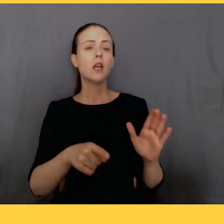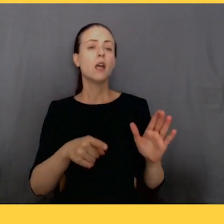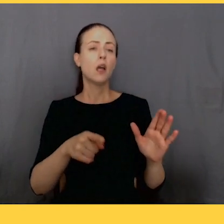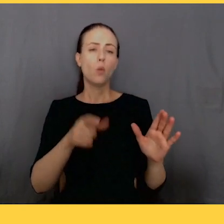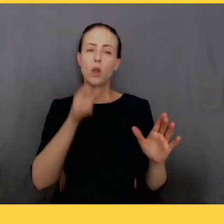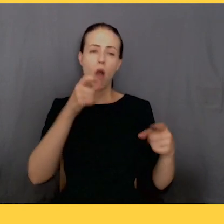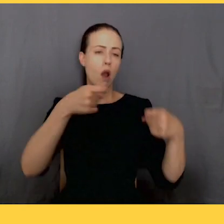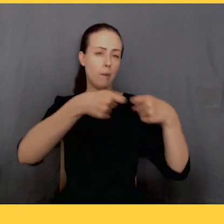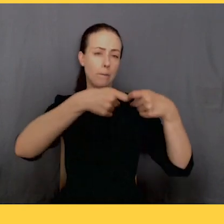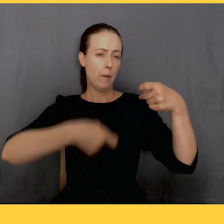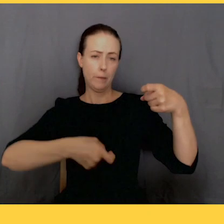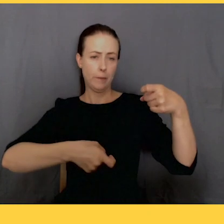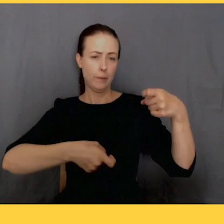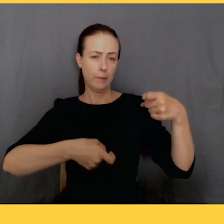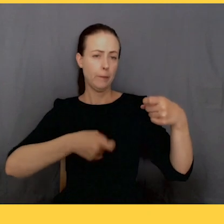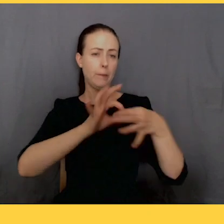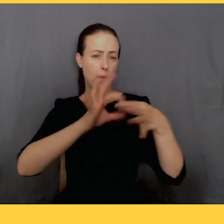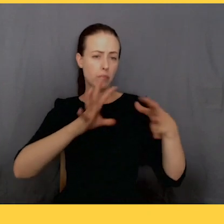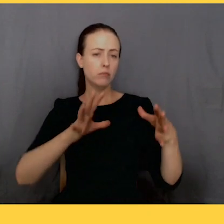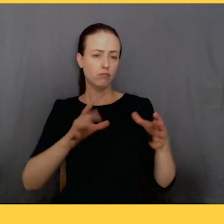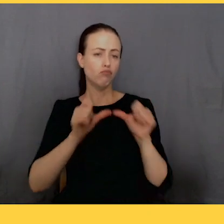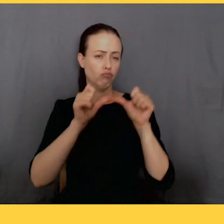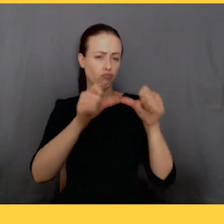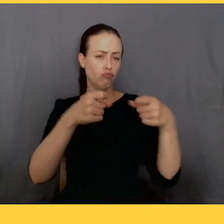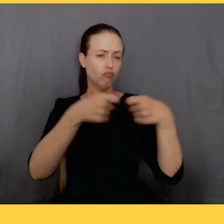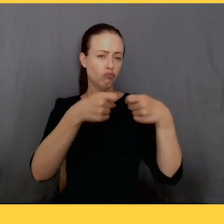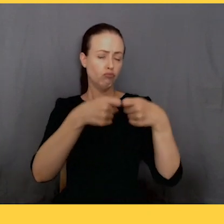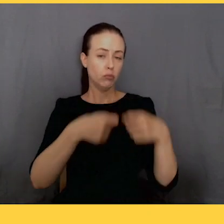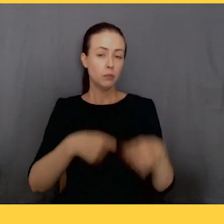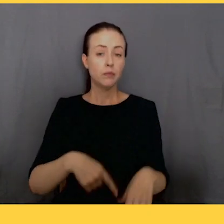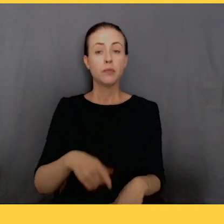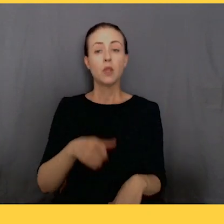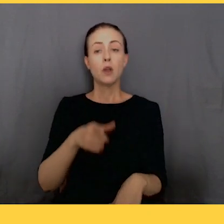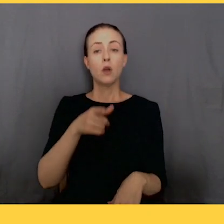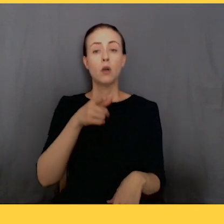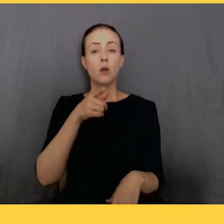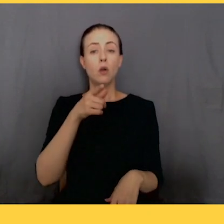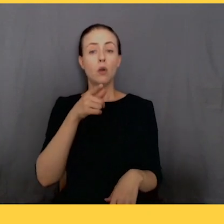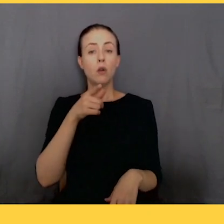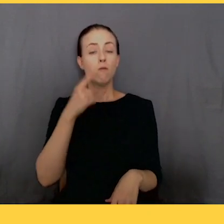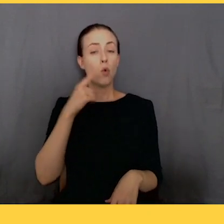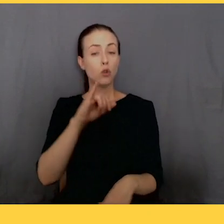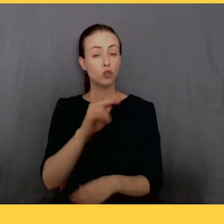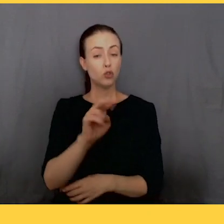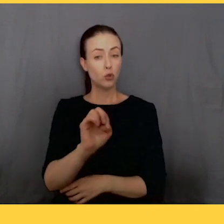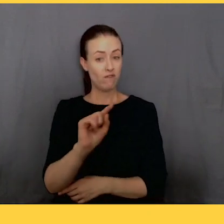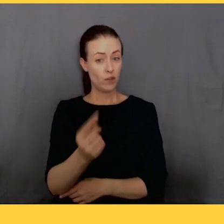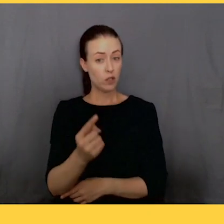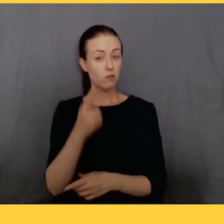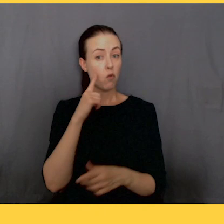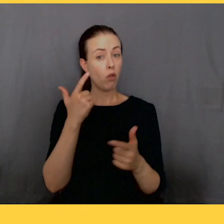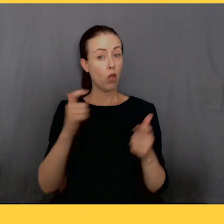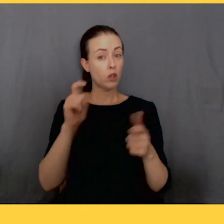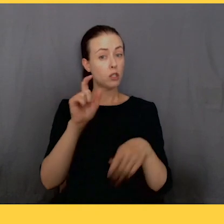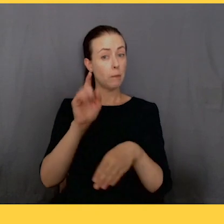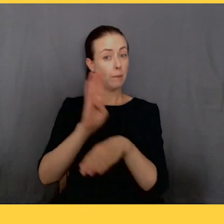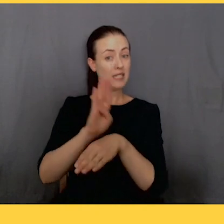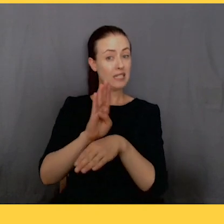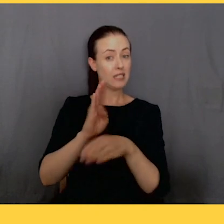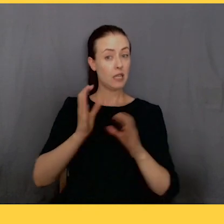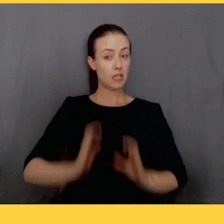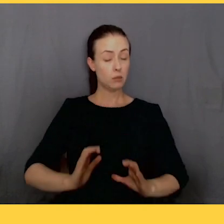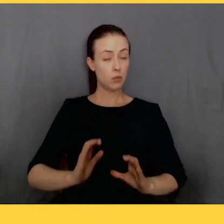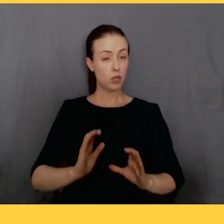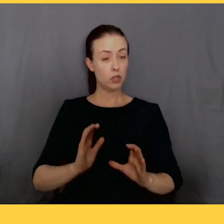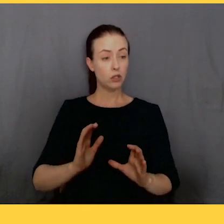customers impacted by the pandemic. As of June 1st, we reinstated normal operations for large businesses customers, except at